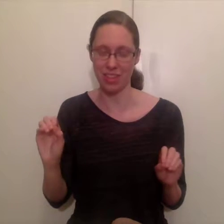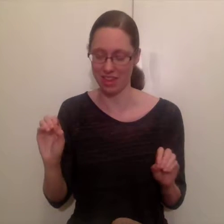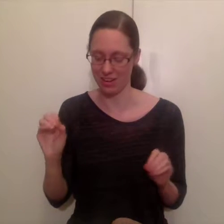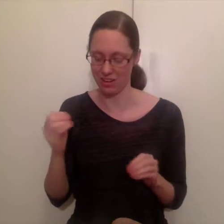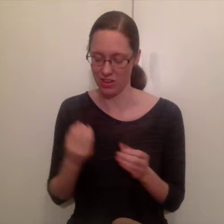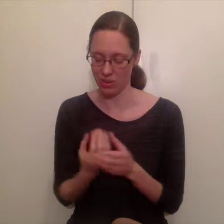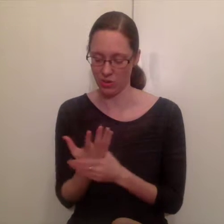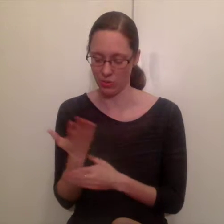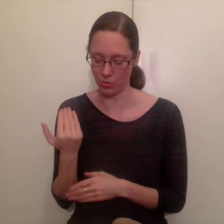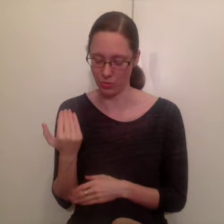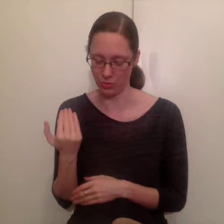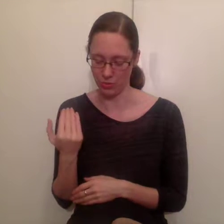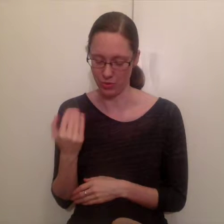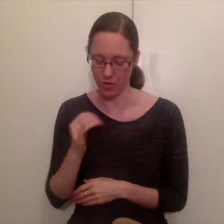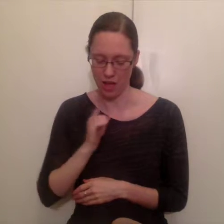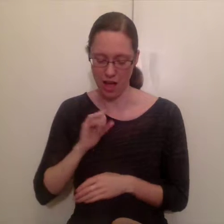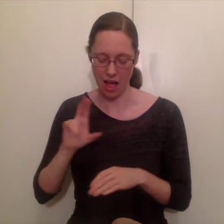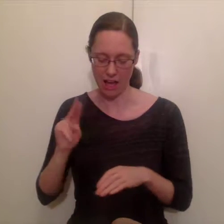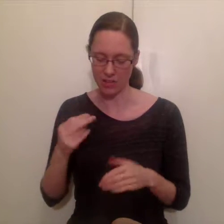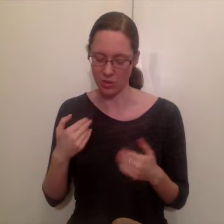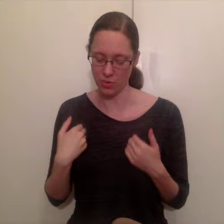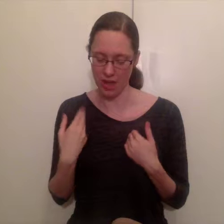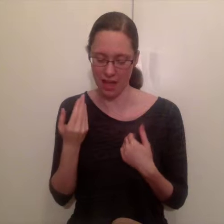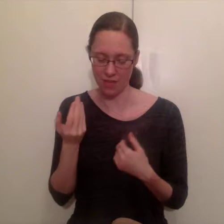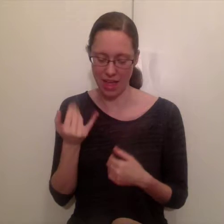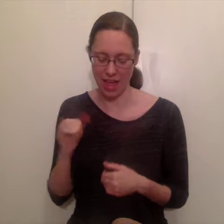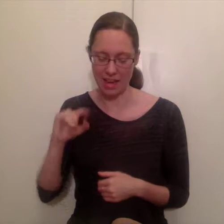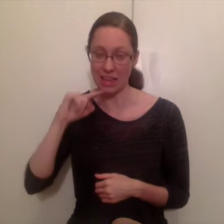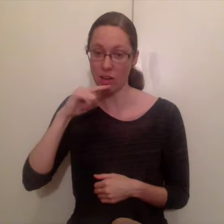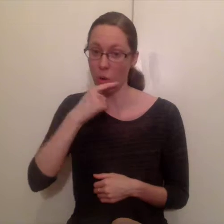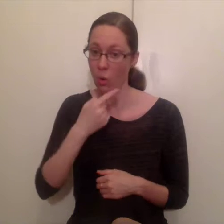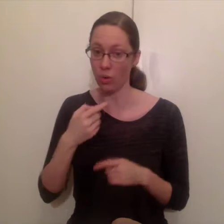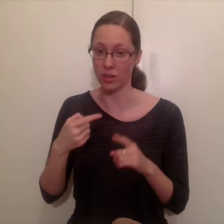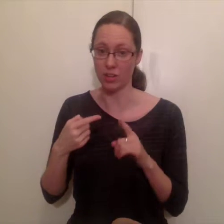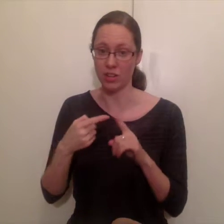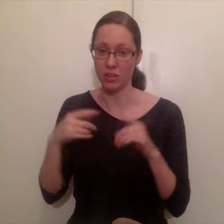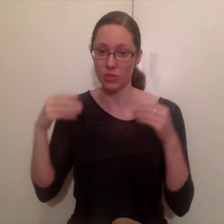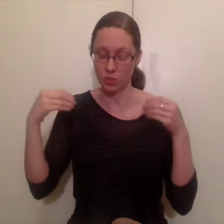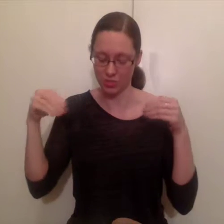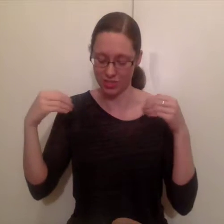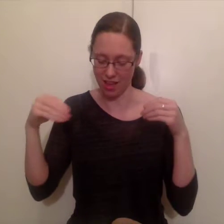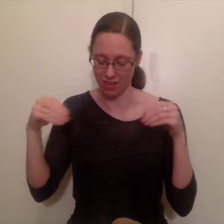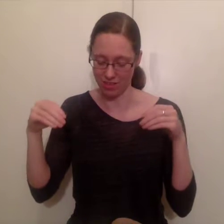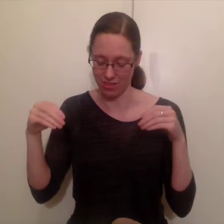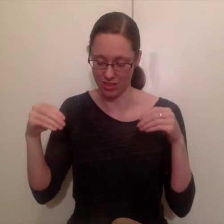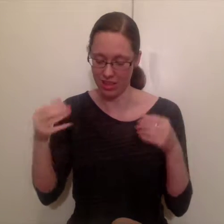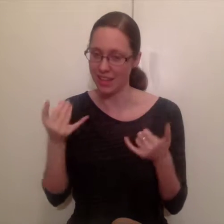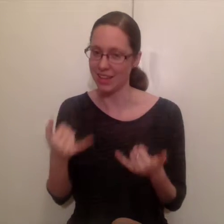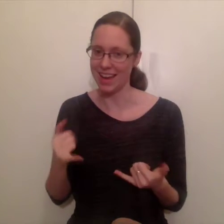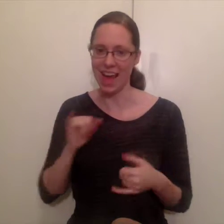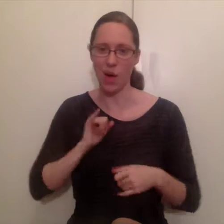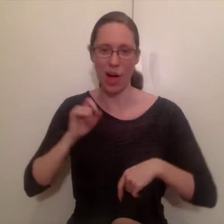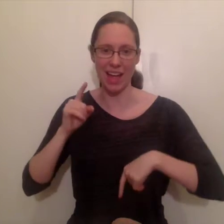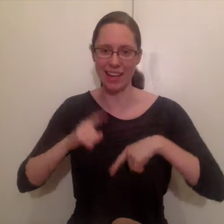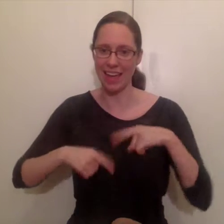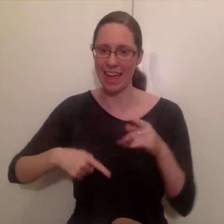Nothing grew. I don't have any corn to sell. Now I